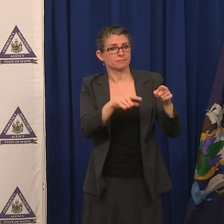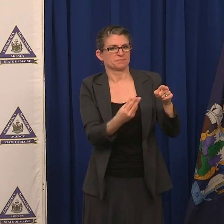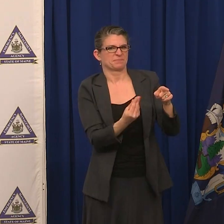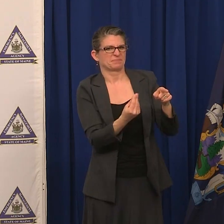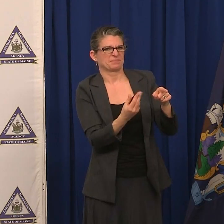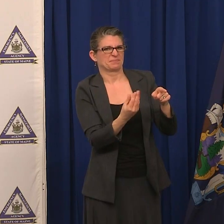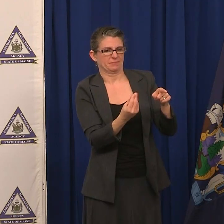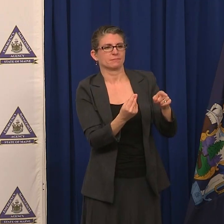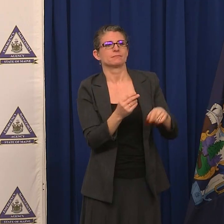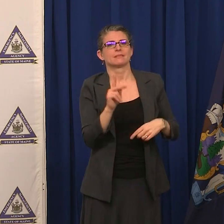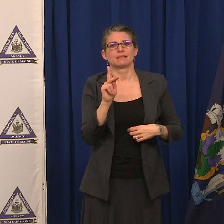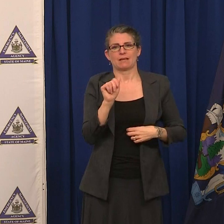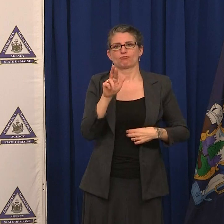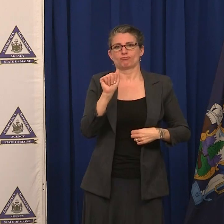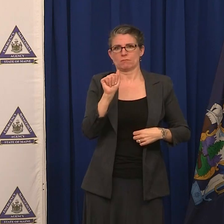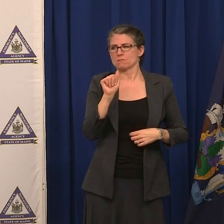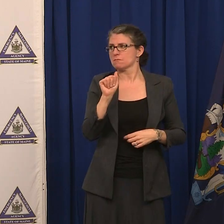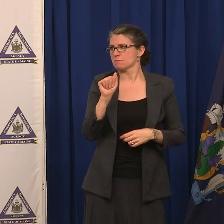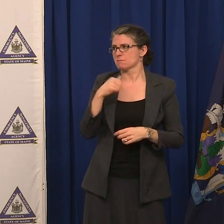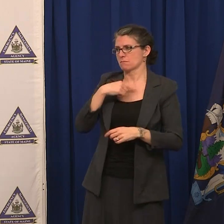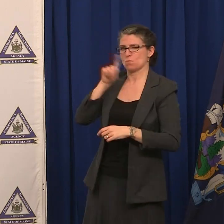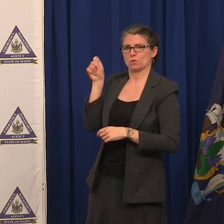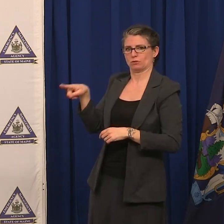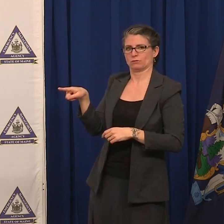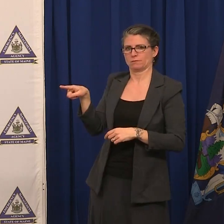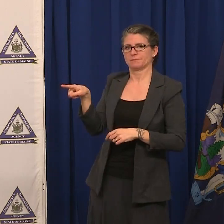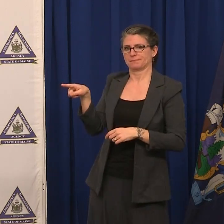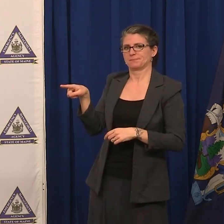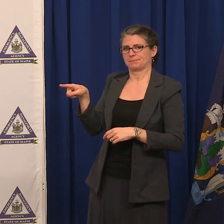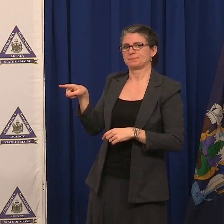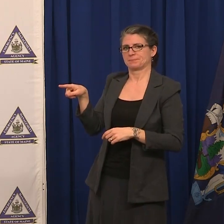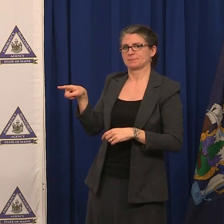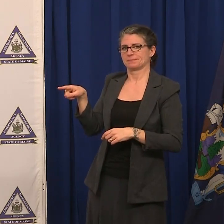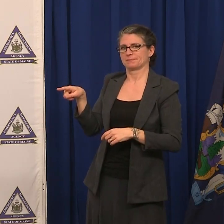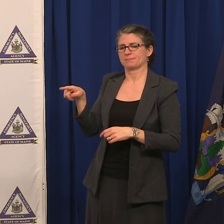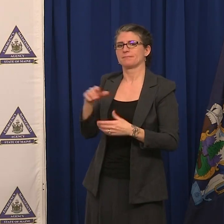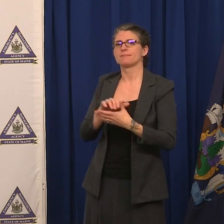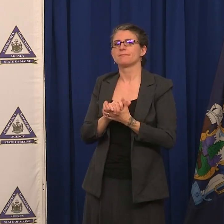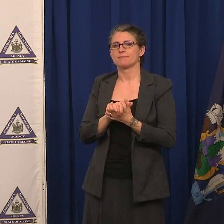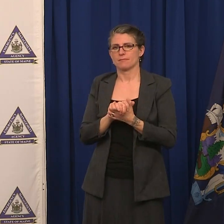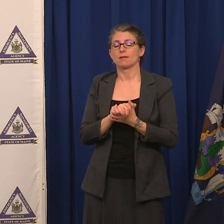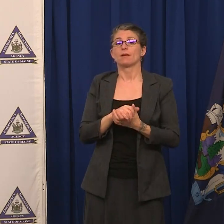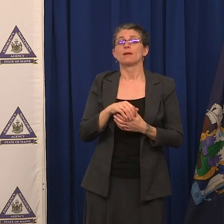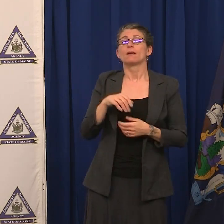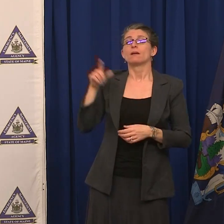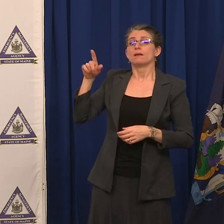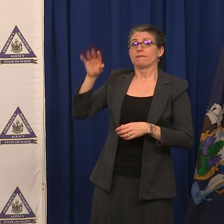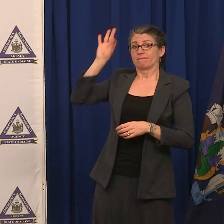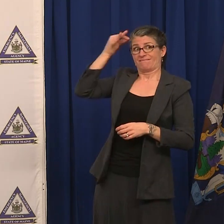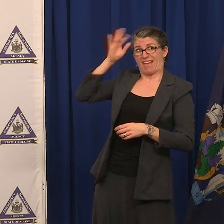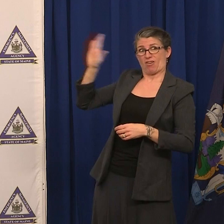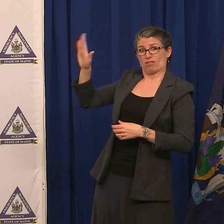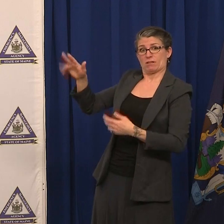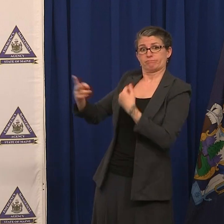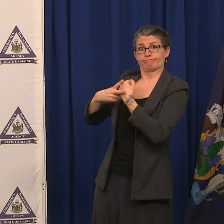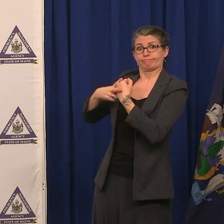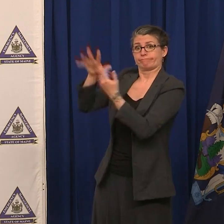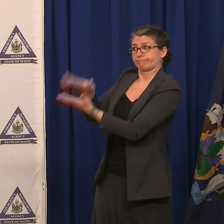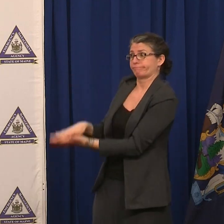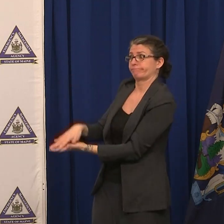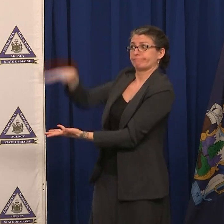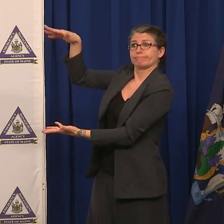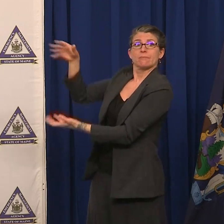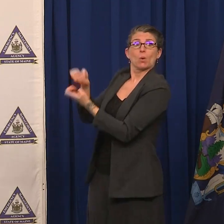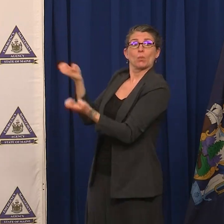Hi, I just have another question related to the national stockpile. So again, Maine has only received about 5% of requested